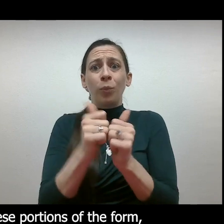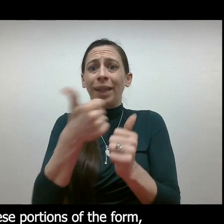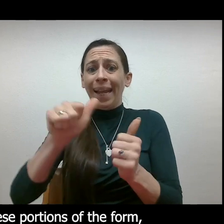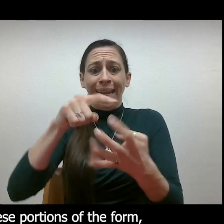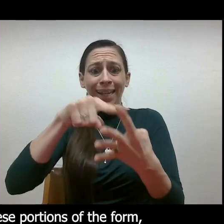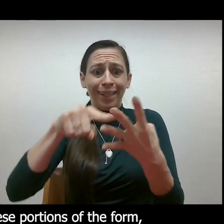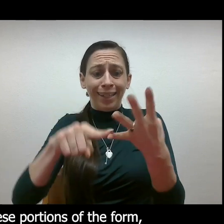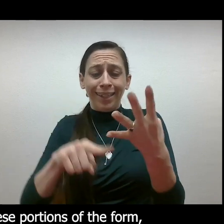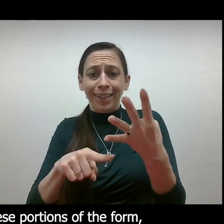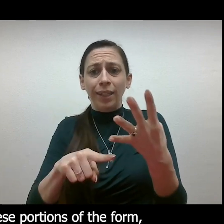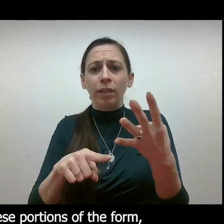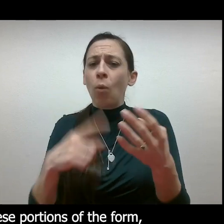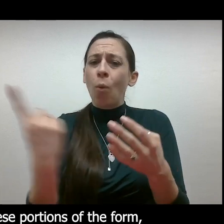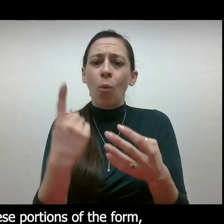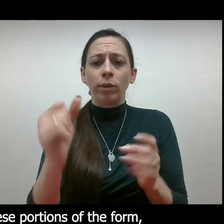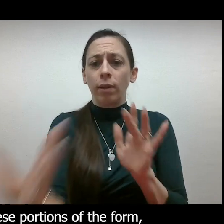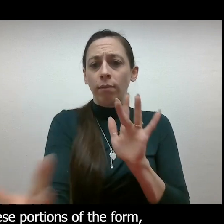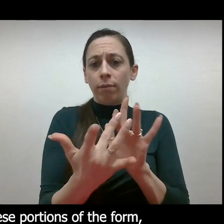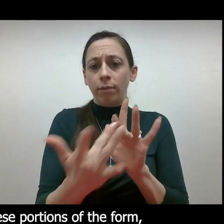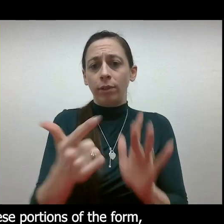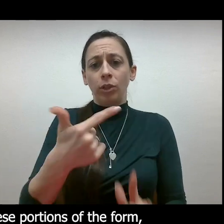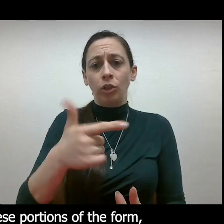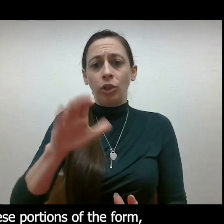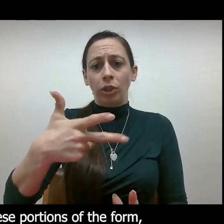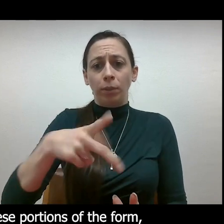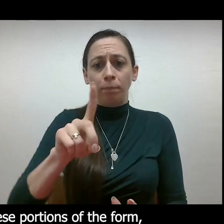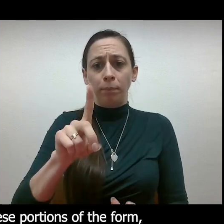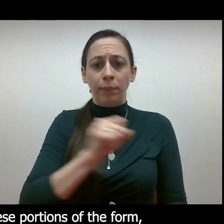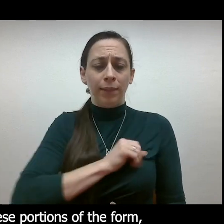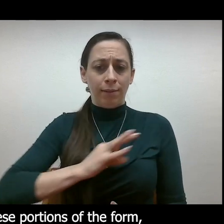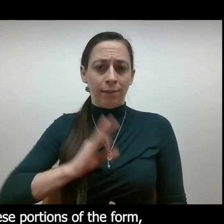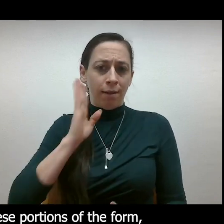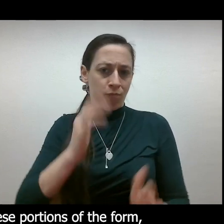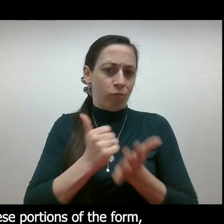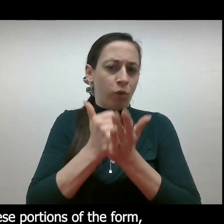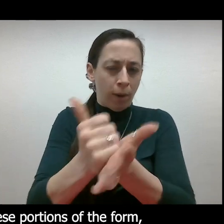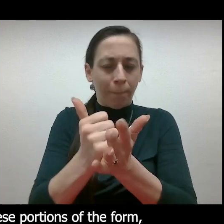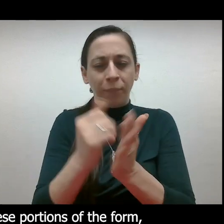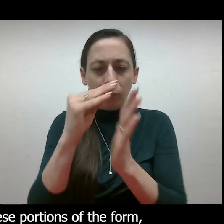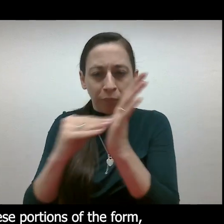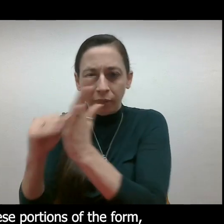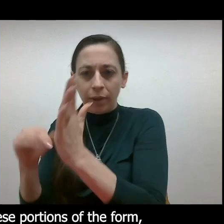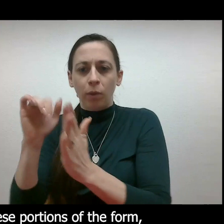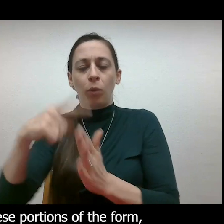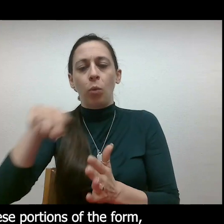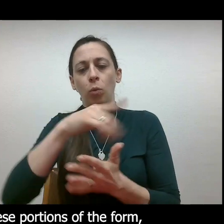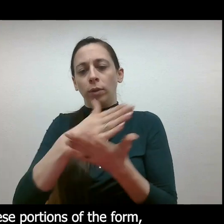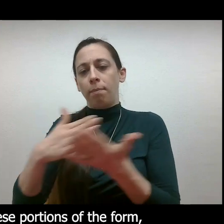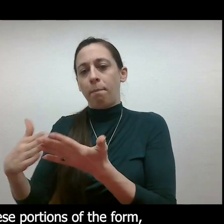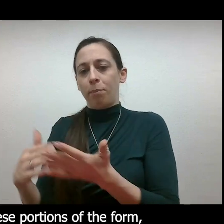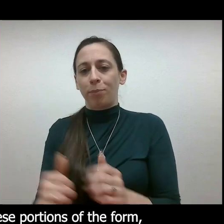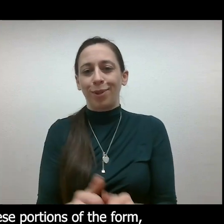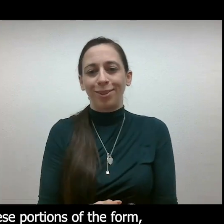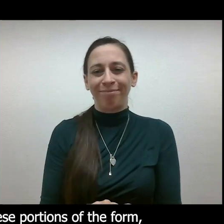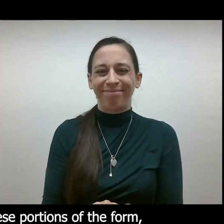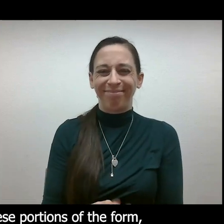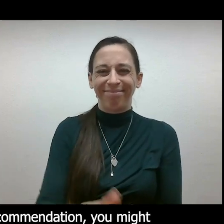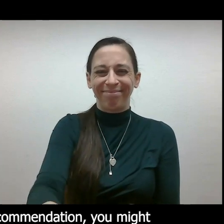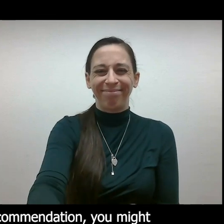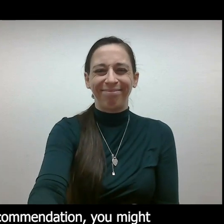If you need any help with filling out these portions of the form, contact GCPD staff and we are happy to help.